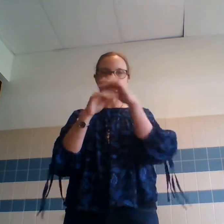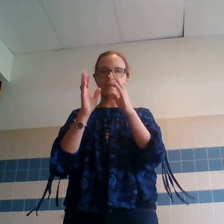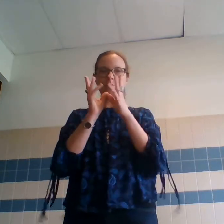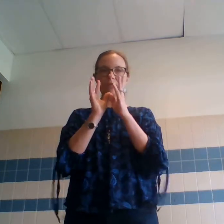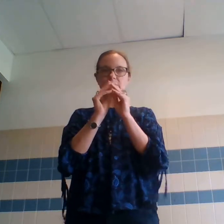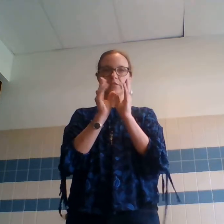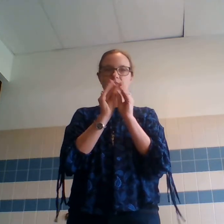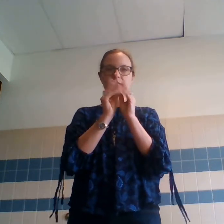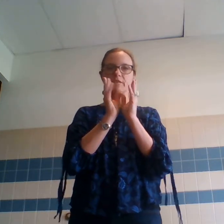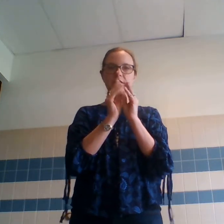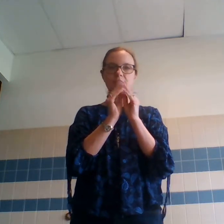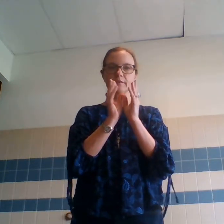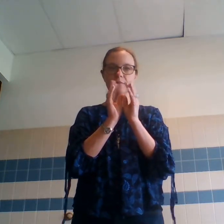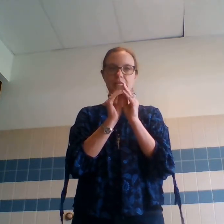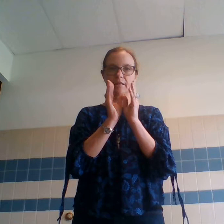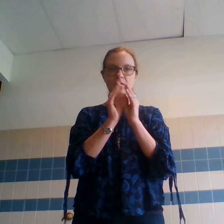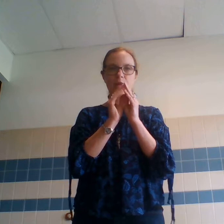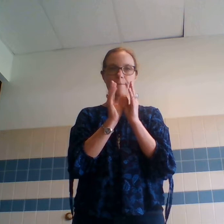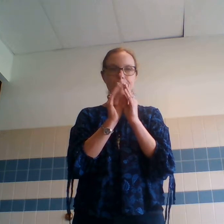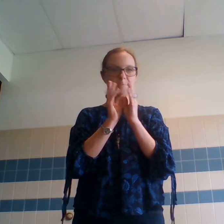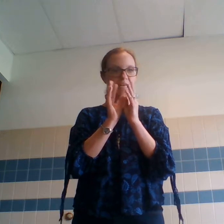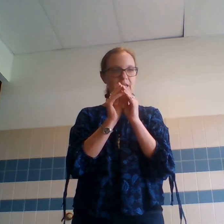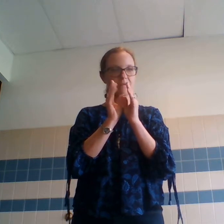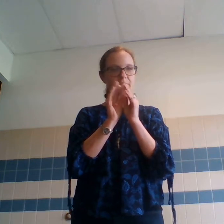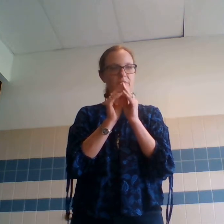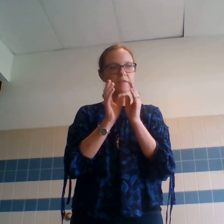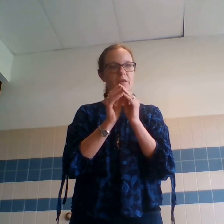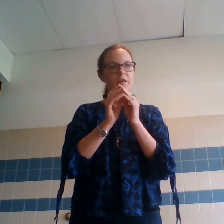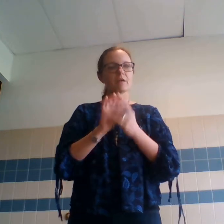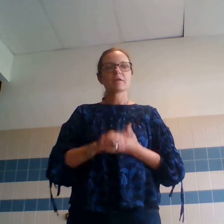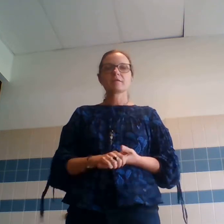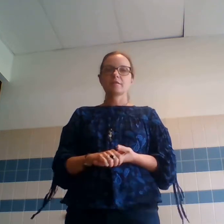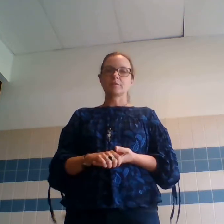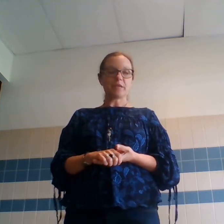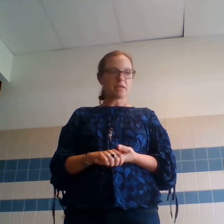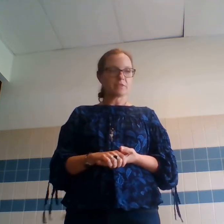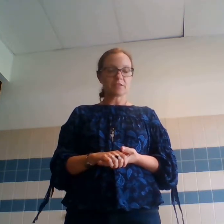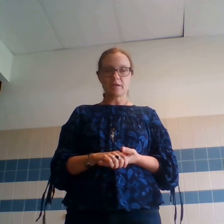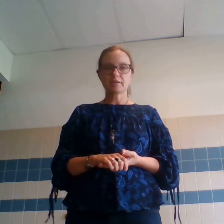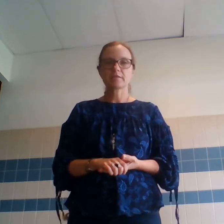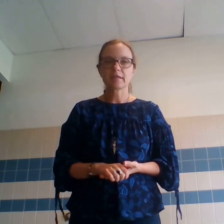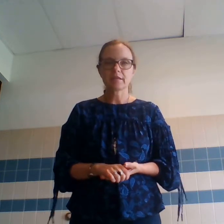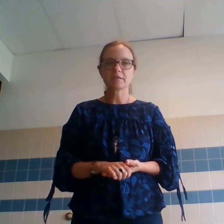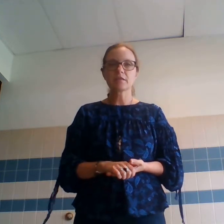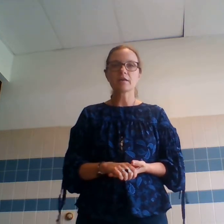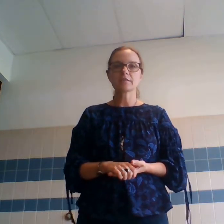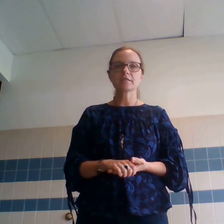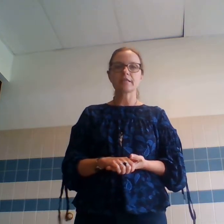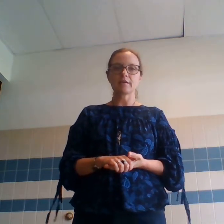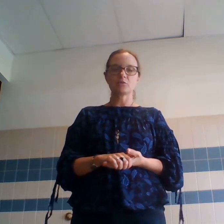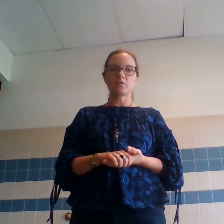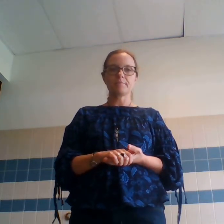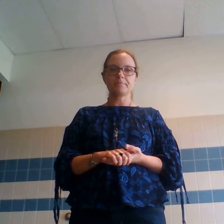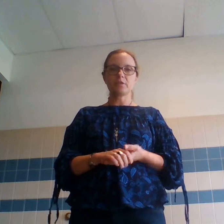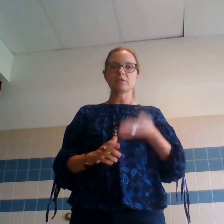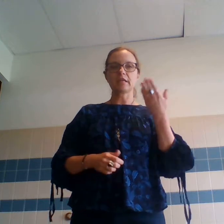a table discussing things at a meeting. Meeting. Speaking of discuss, okay, discuss is the next one. You're going to take a